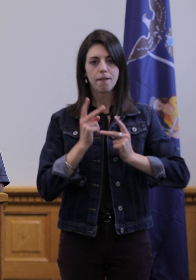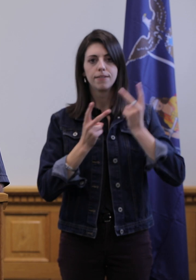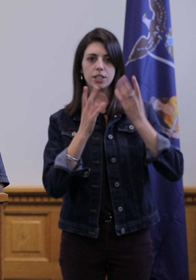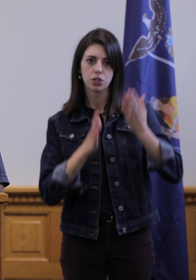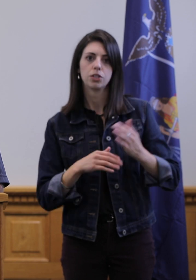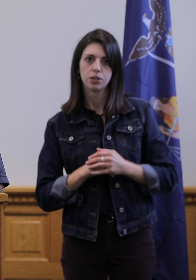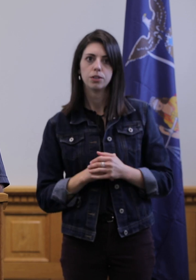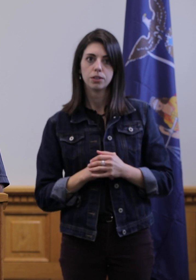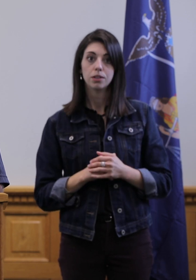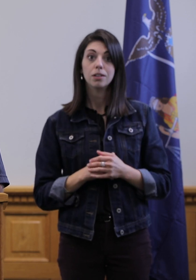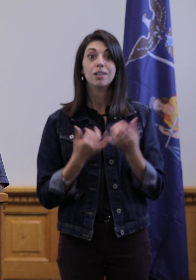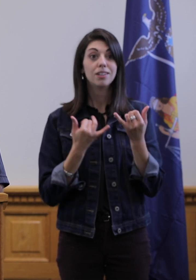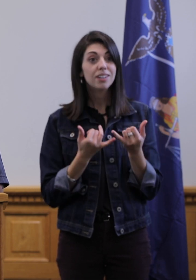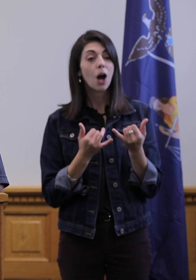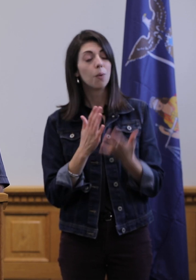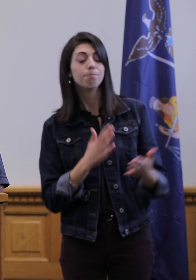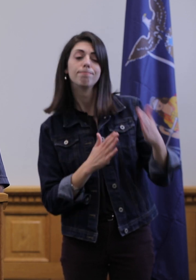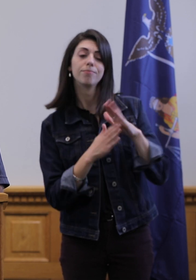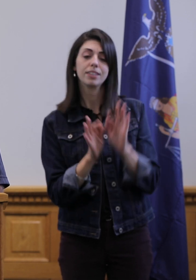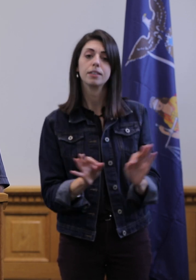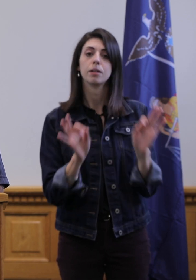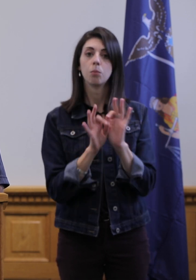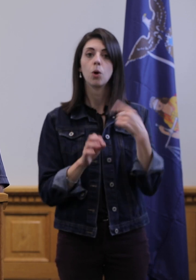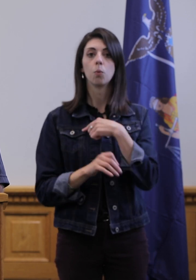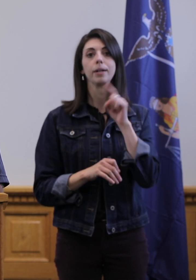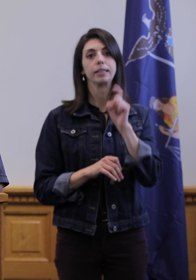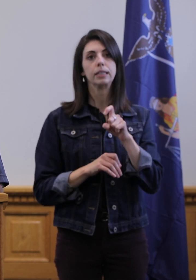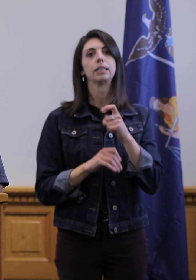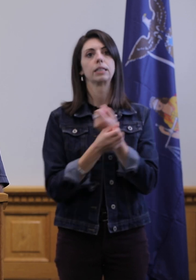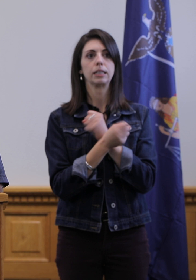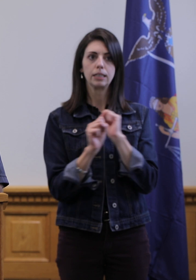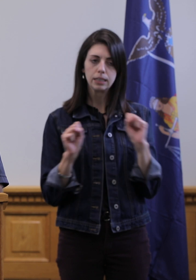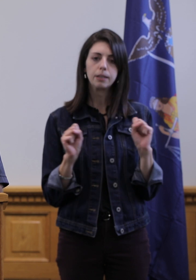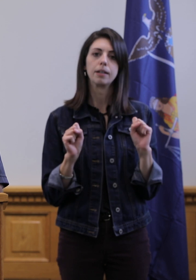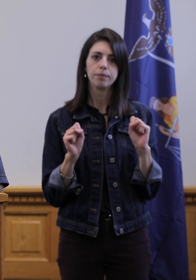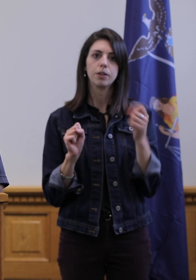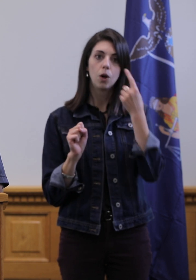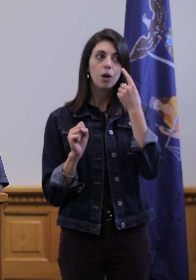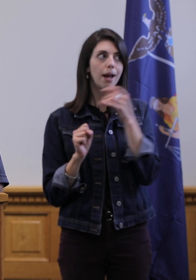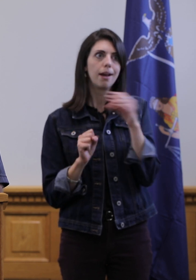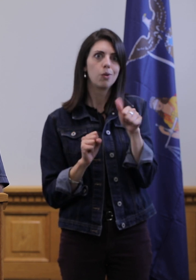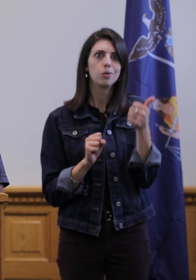ever, we must all do our part if we want to stay safe and maintain our reputation as a safe place to live and visit.